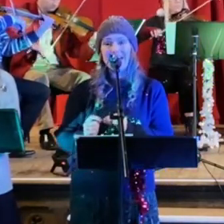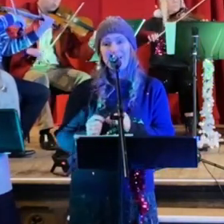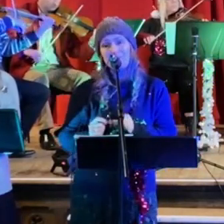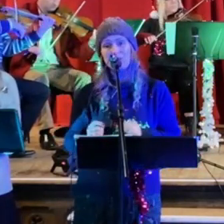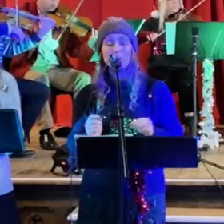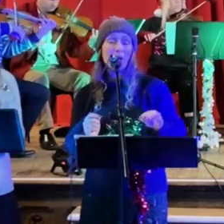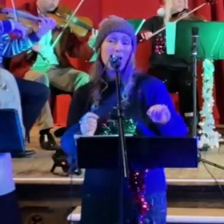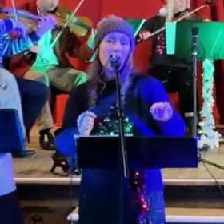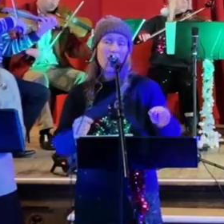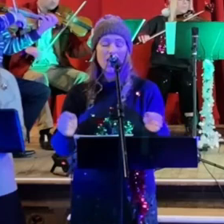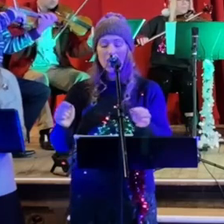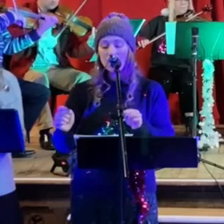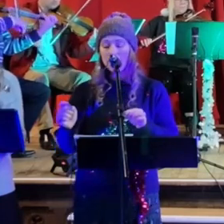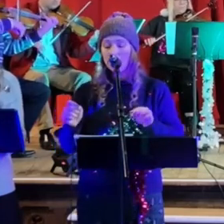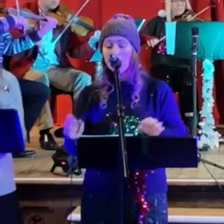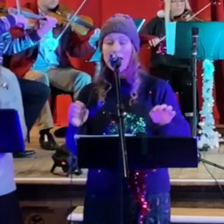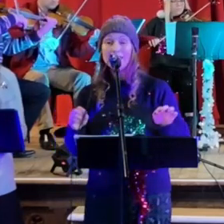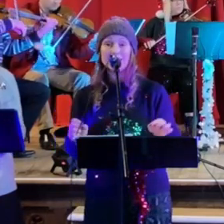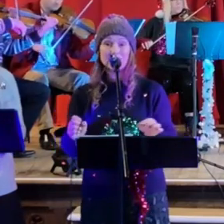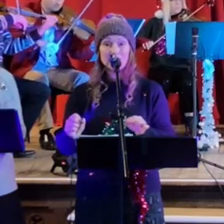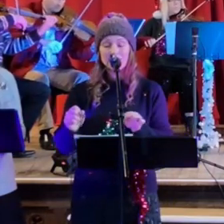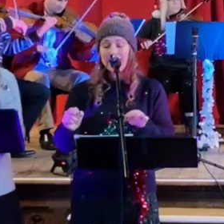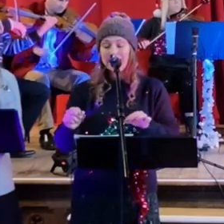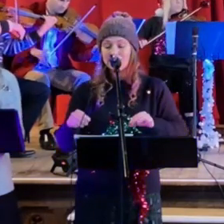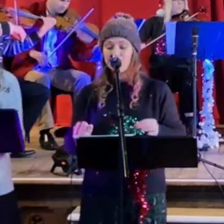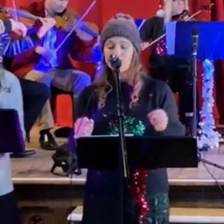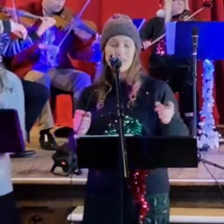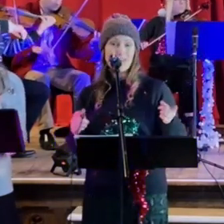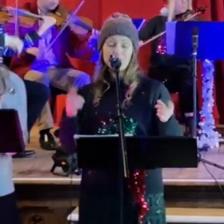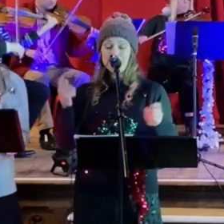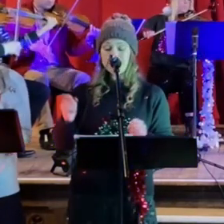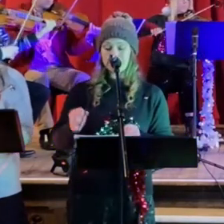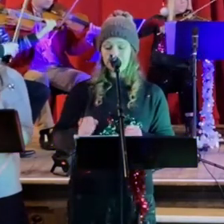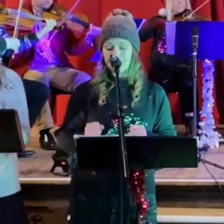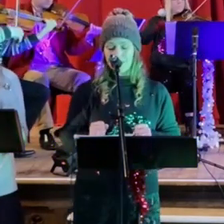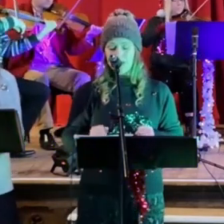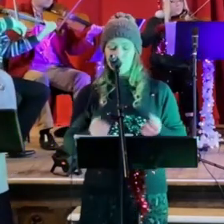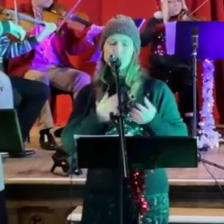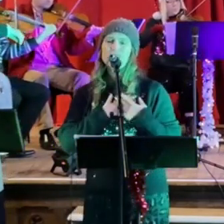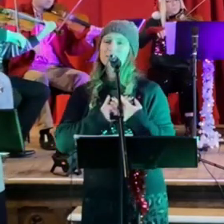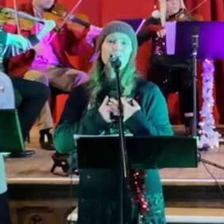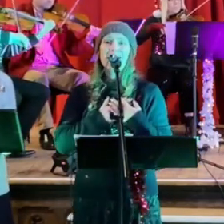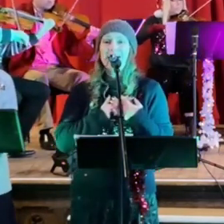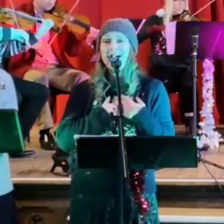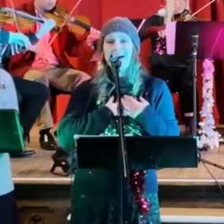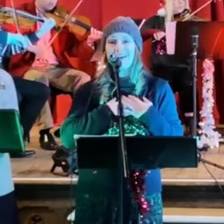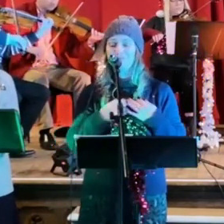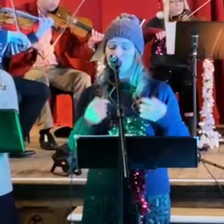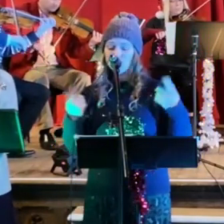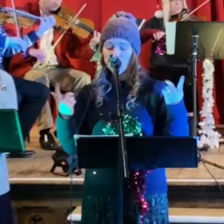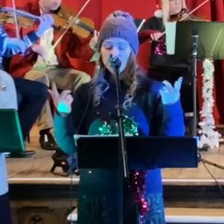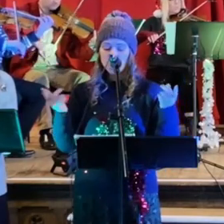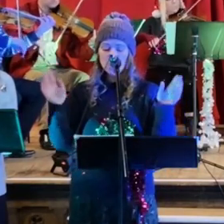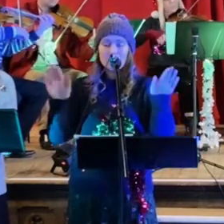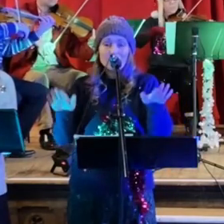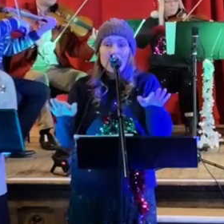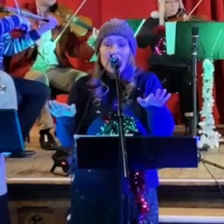love you more. And little cats you give me will touch my heart for